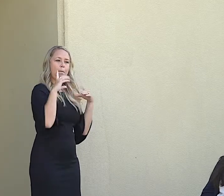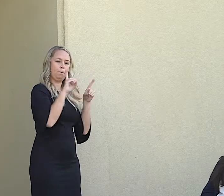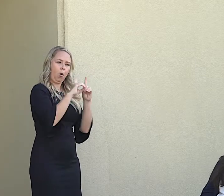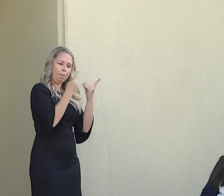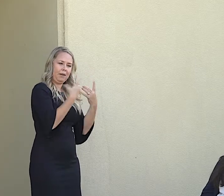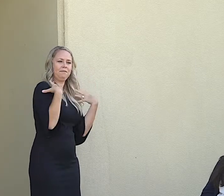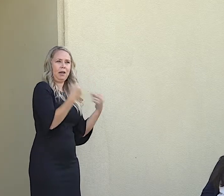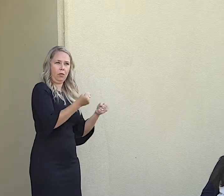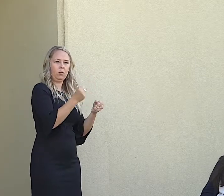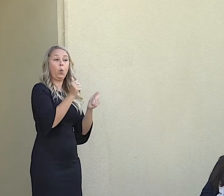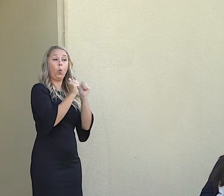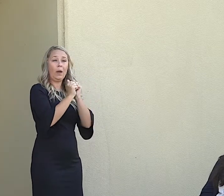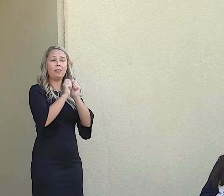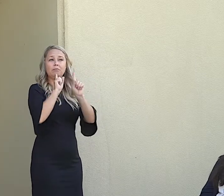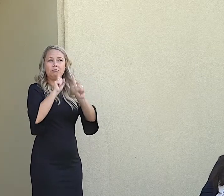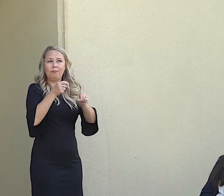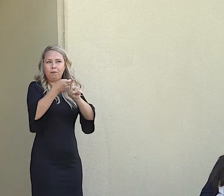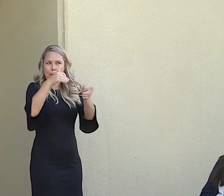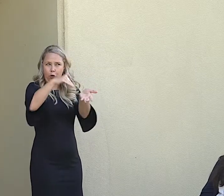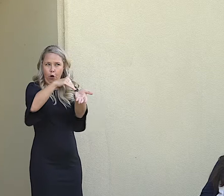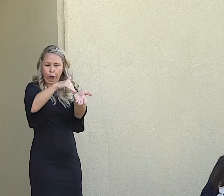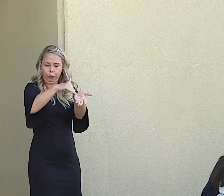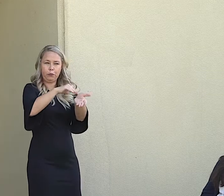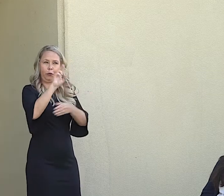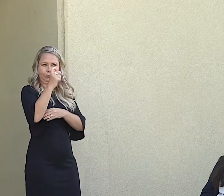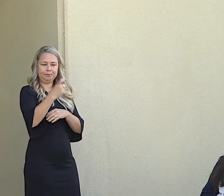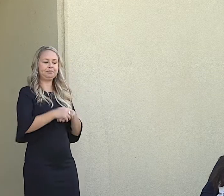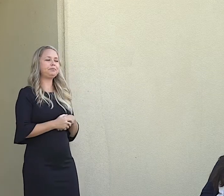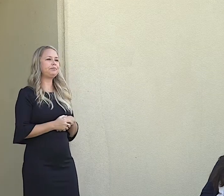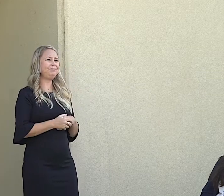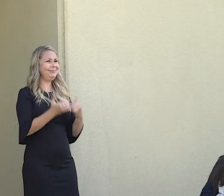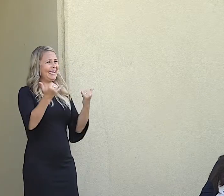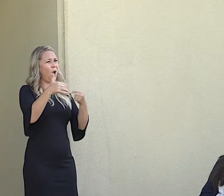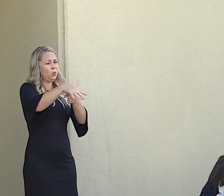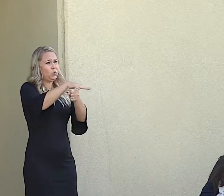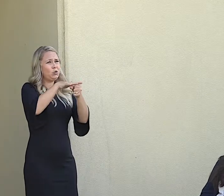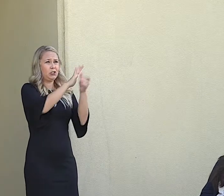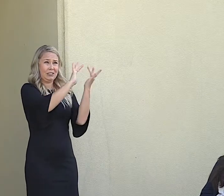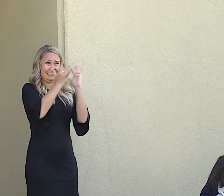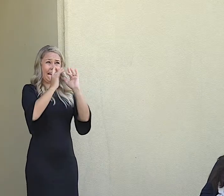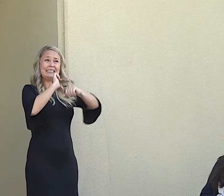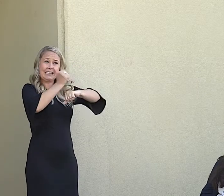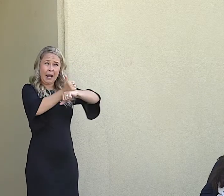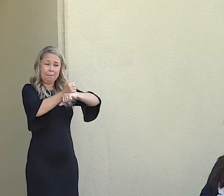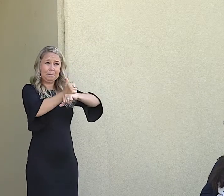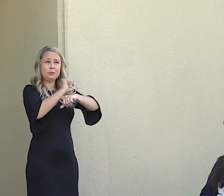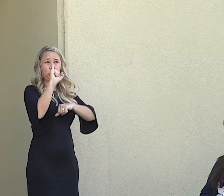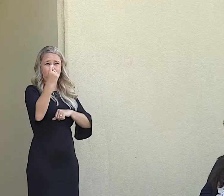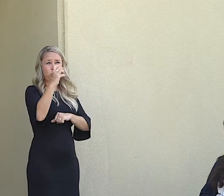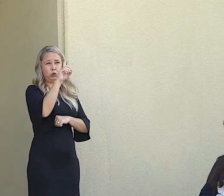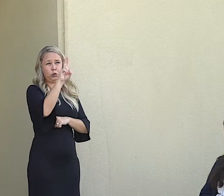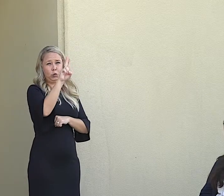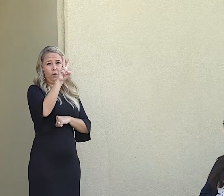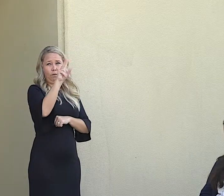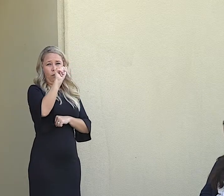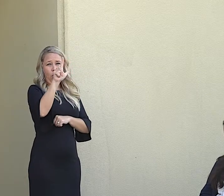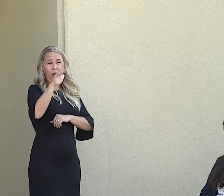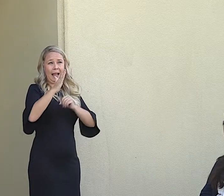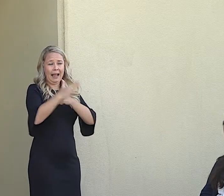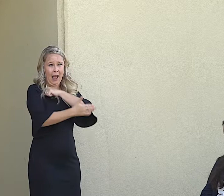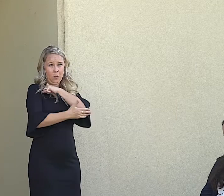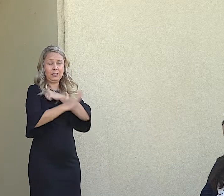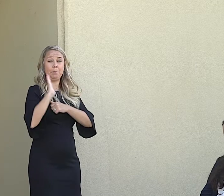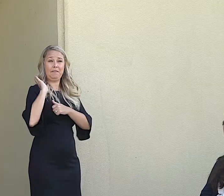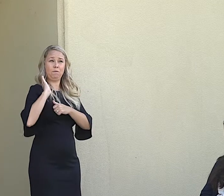order as well. Many of you know now that there's also a regional site that's been set up in Duval County. There originally were some